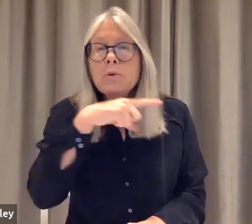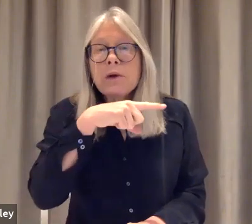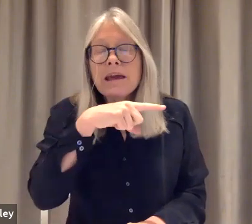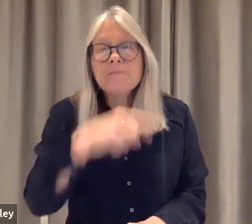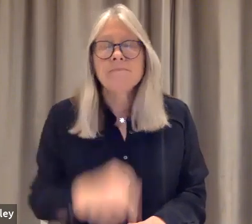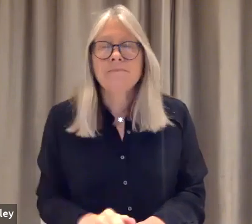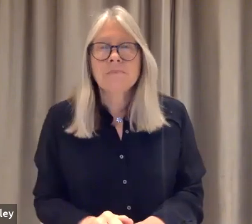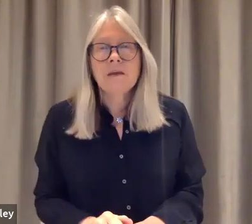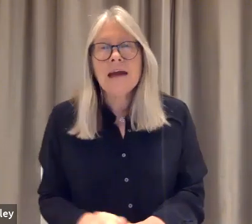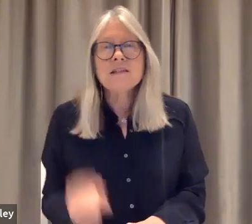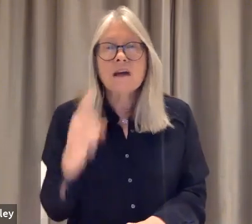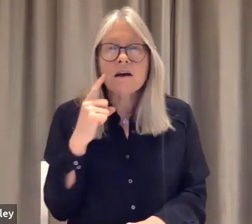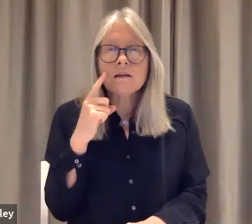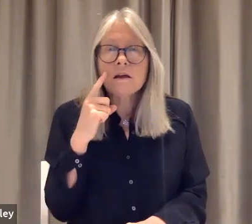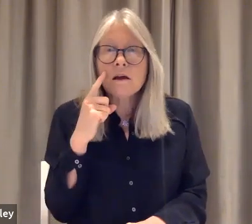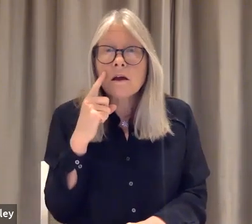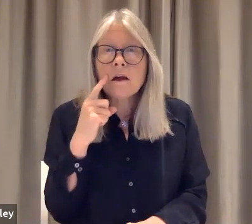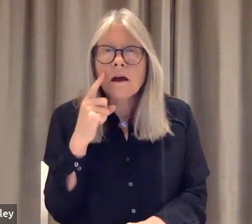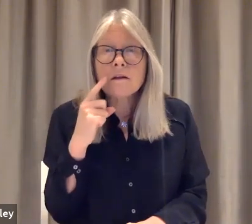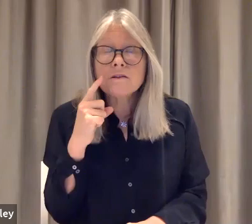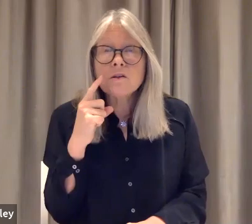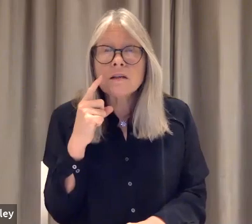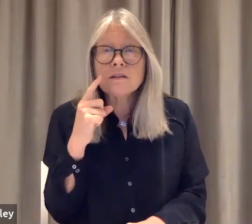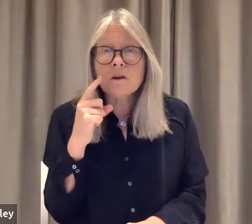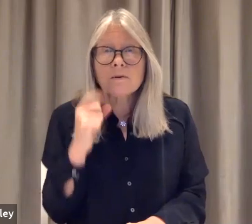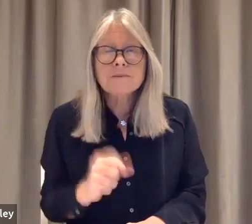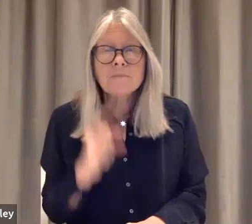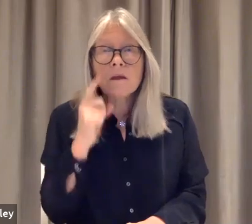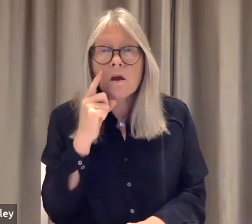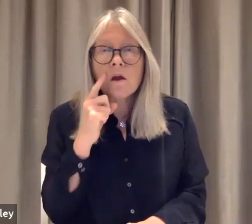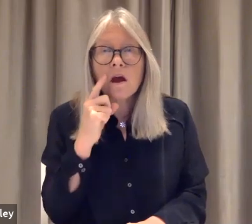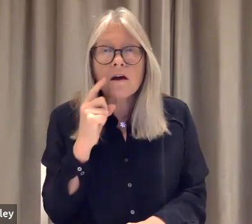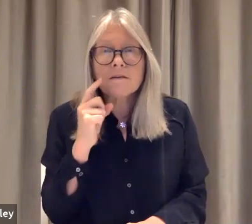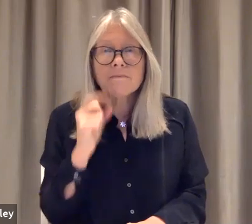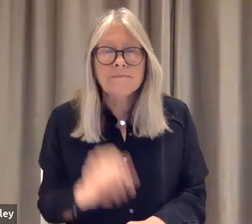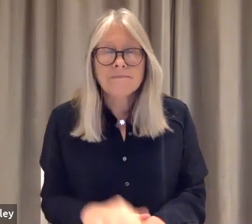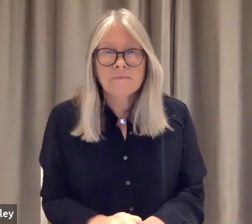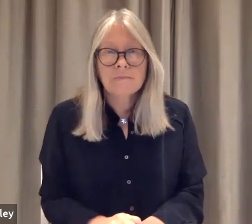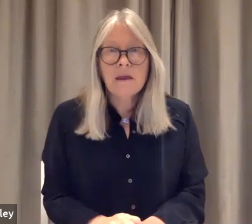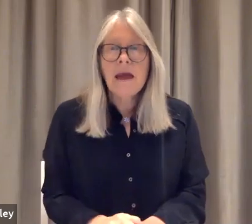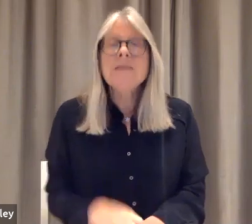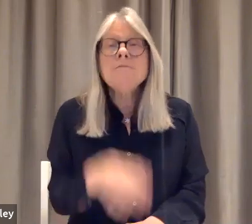boy. And girl, girl, 2 little strokes, girl. And